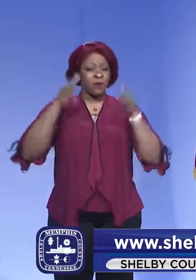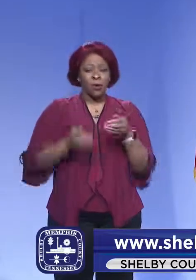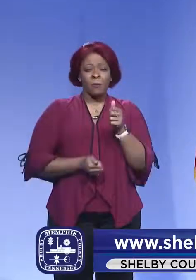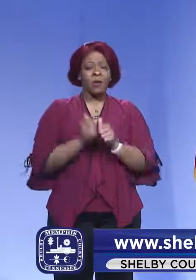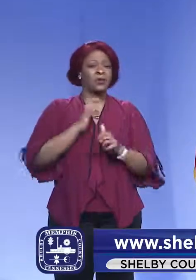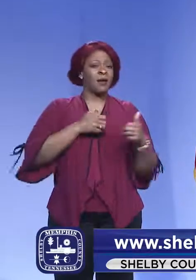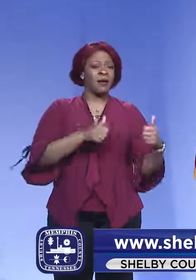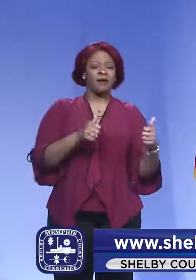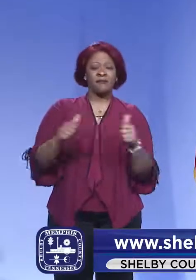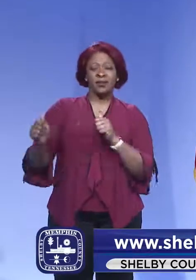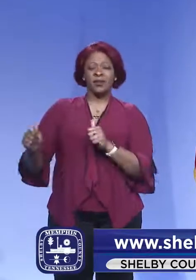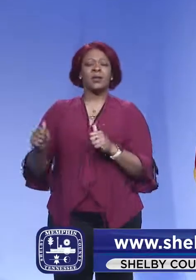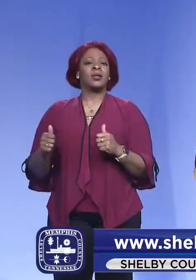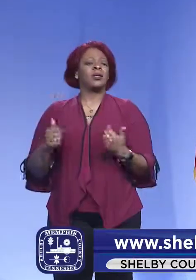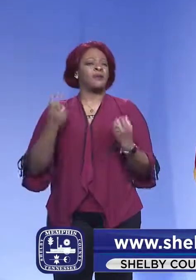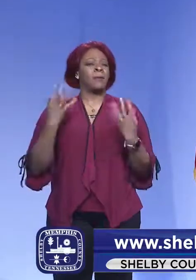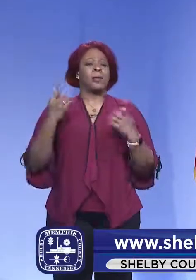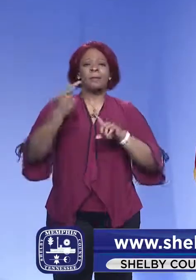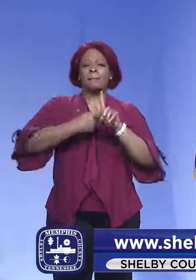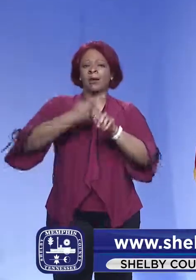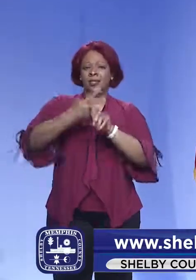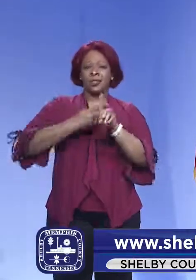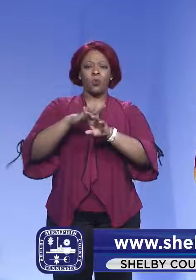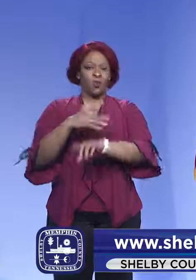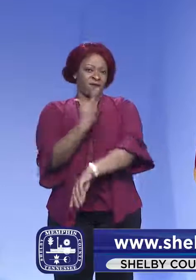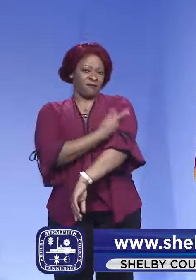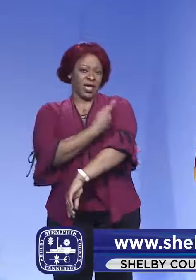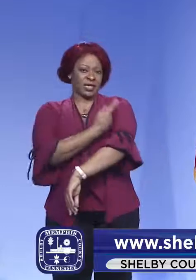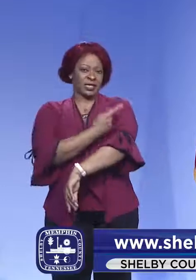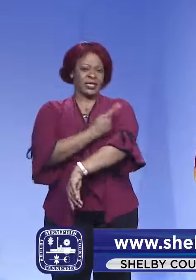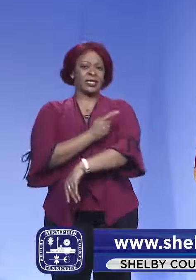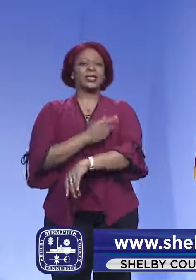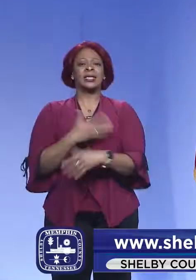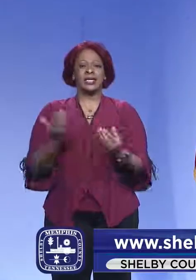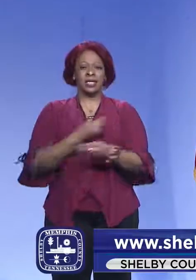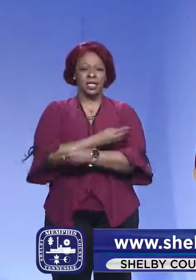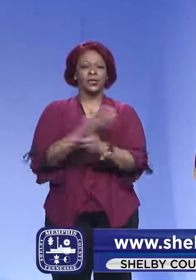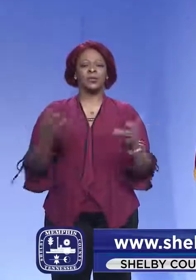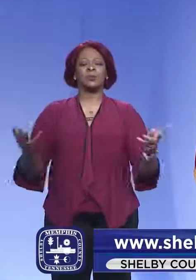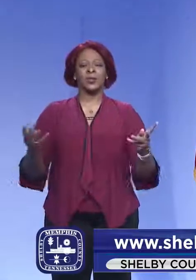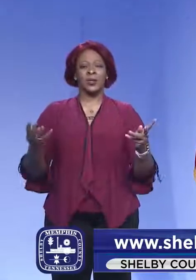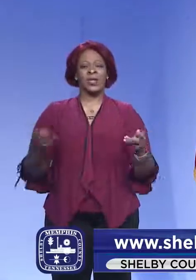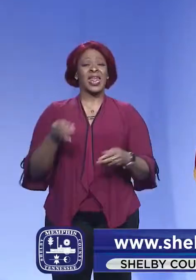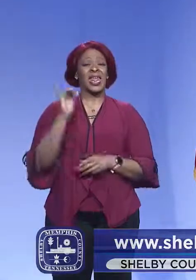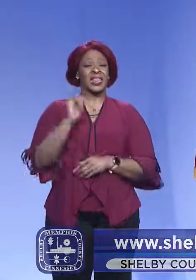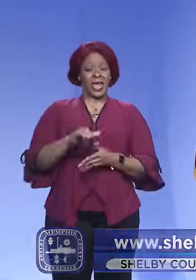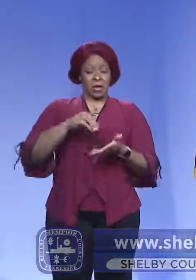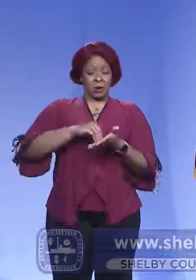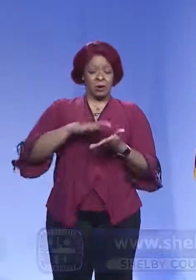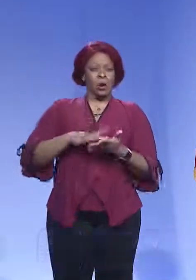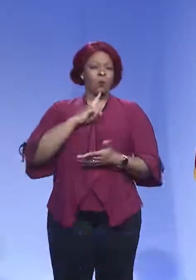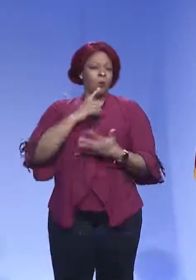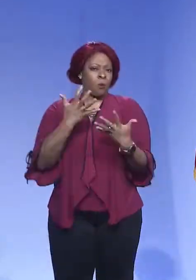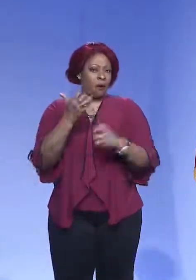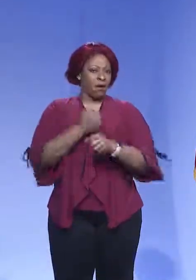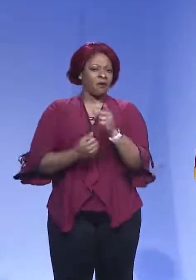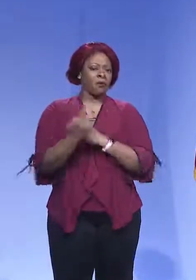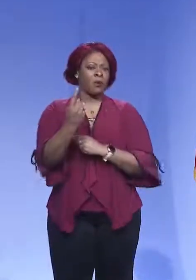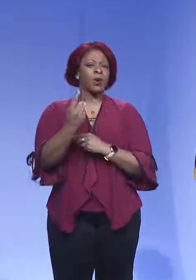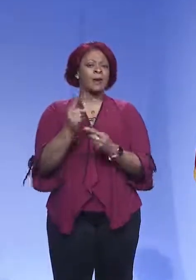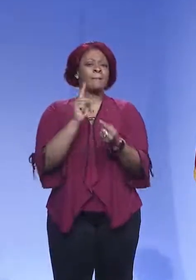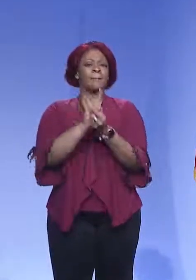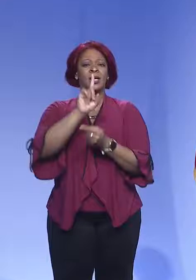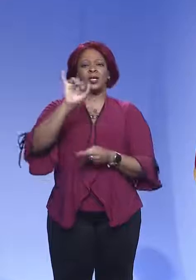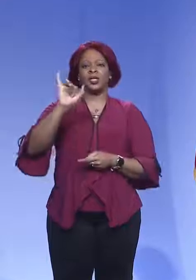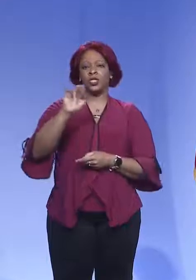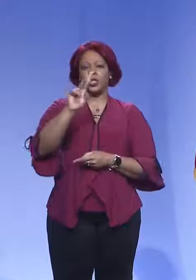our efforts, and will for many months to come, on vaccine distribution. And so with that noted, I really wanted everyone to meet Dr.